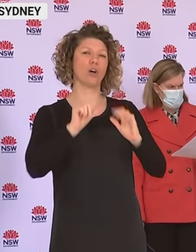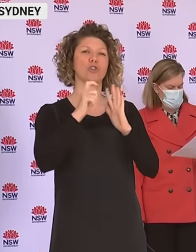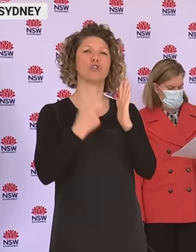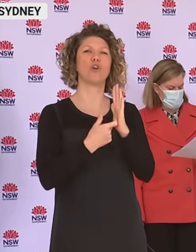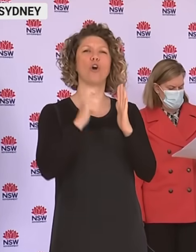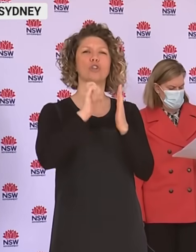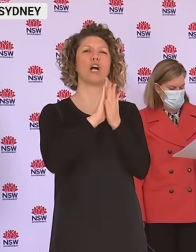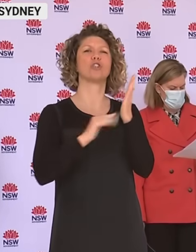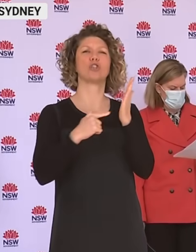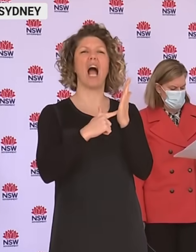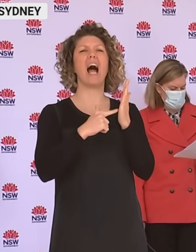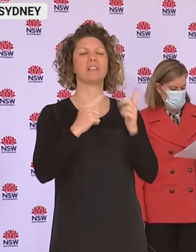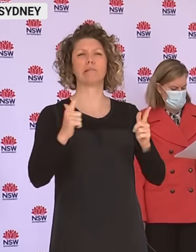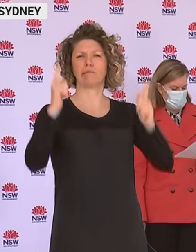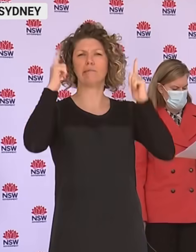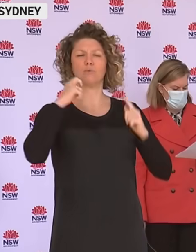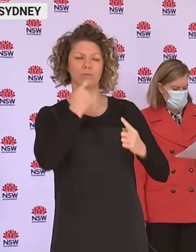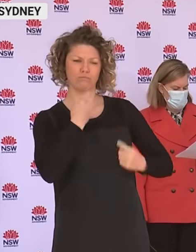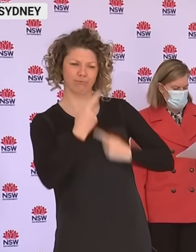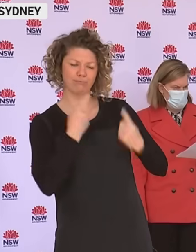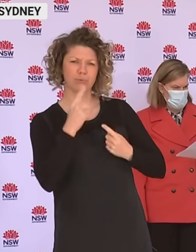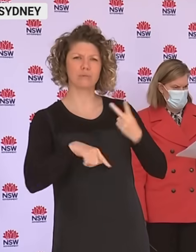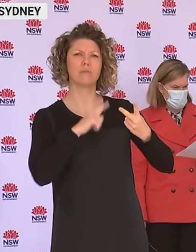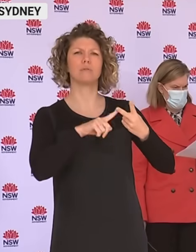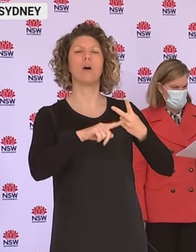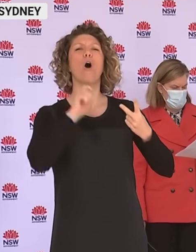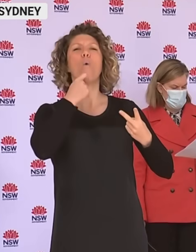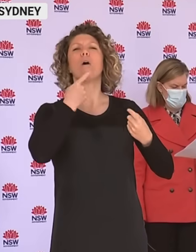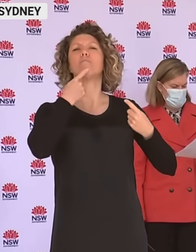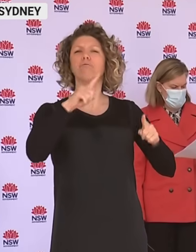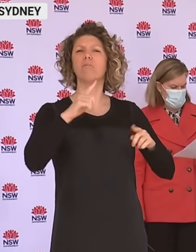health update. Then Minister Hazzard and Deputy Commissioner Warboys will also provide updates.